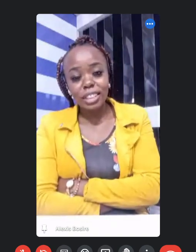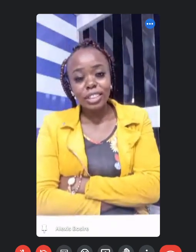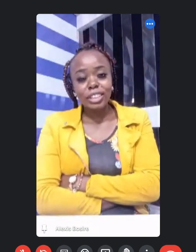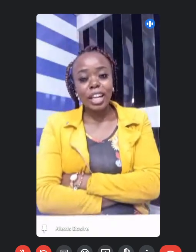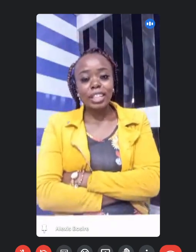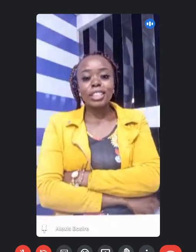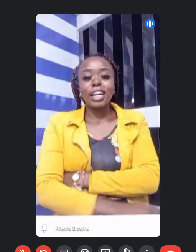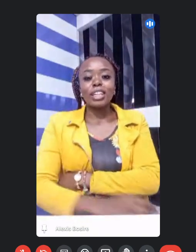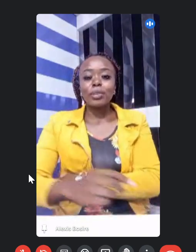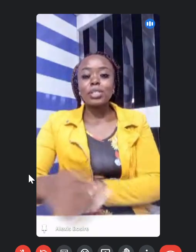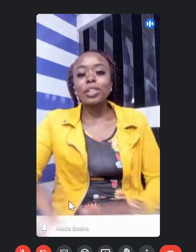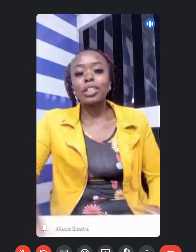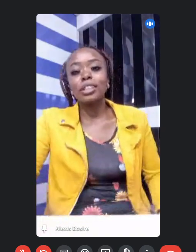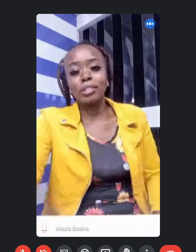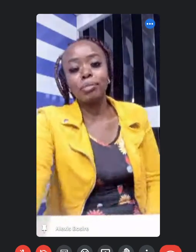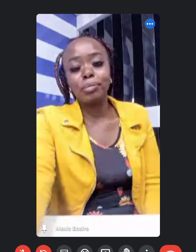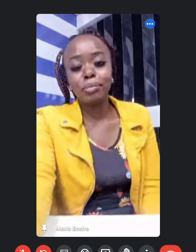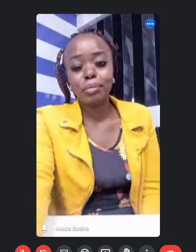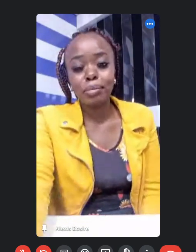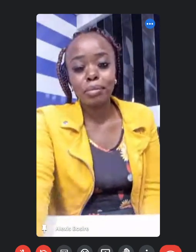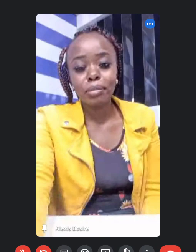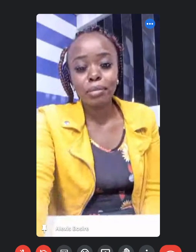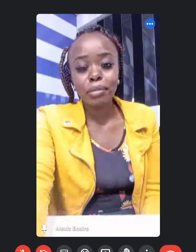perfect. Right. Any question?